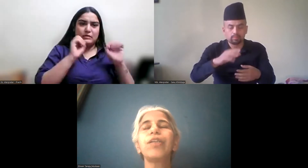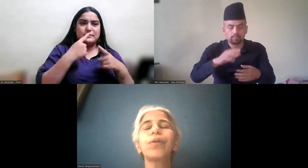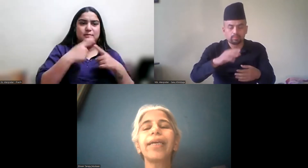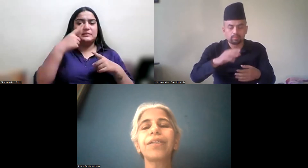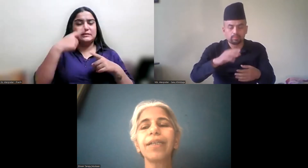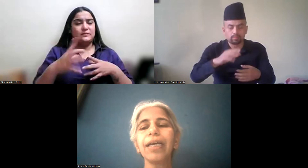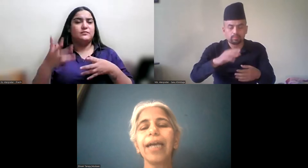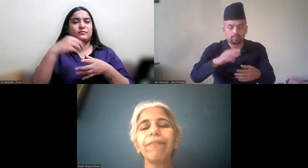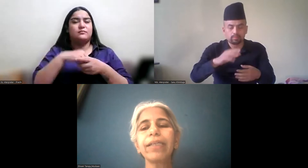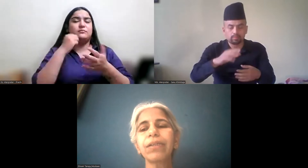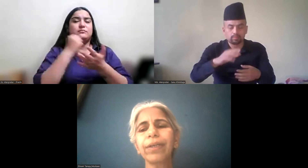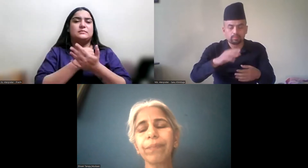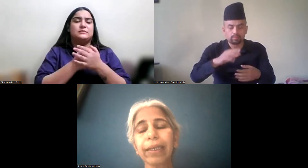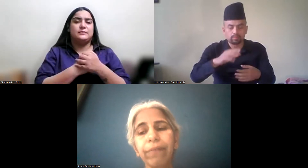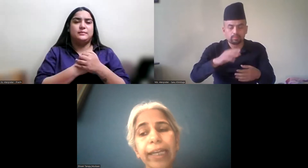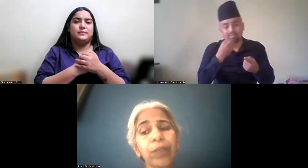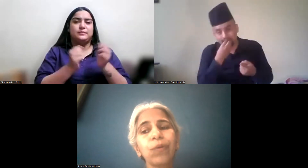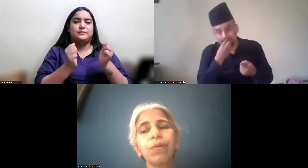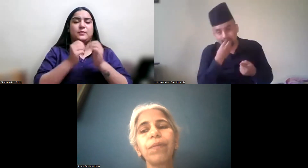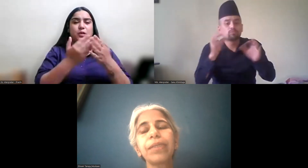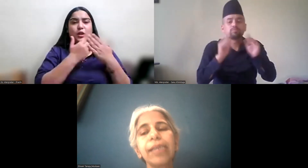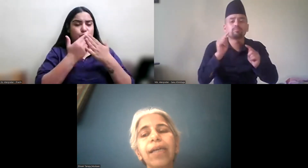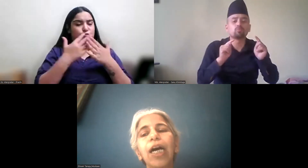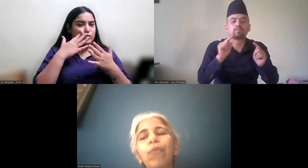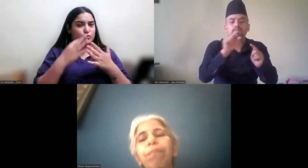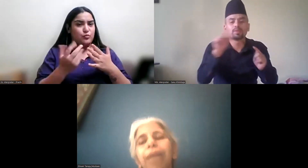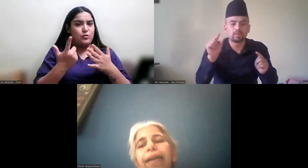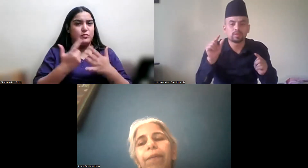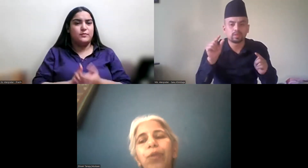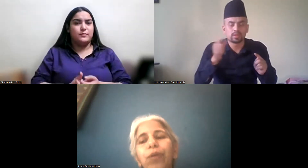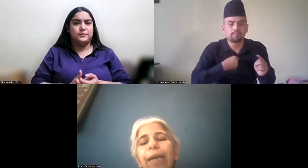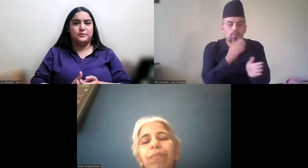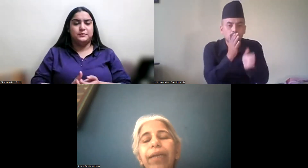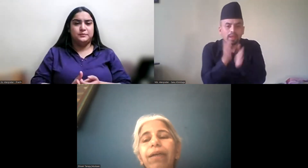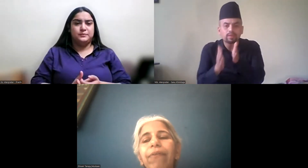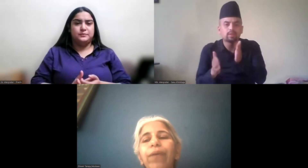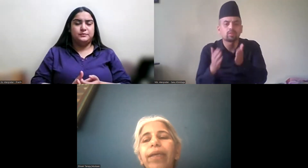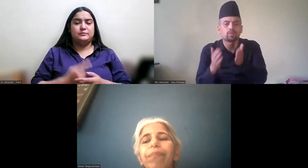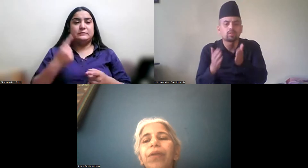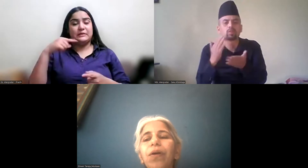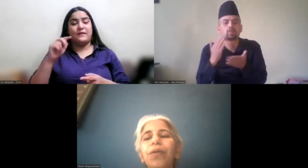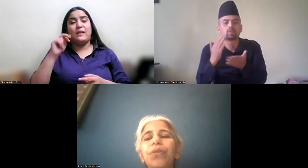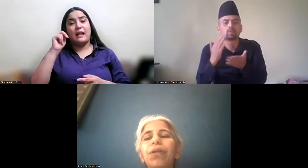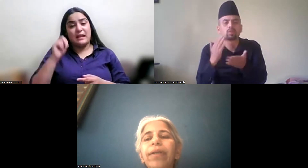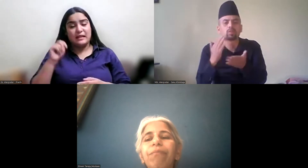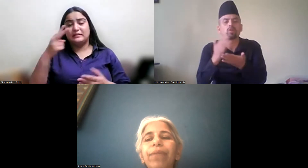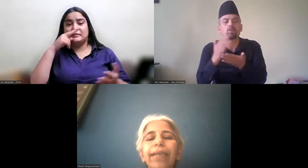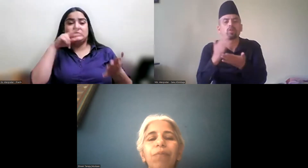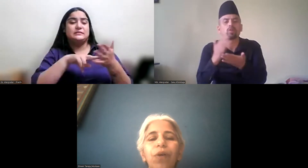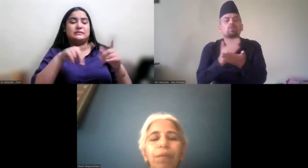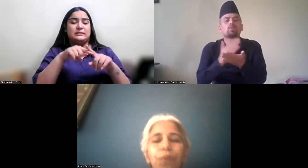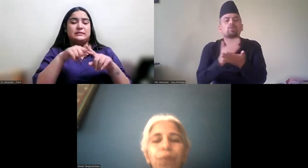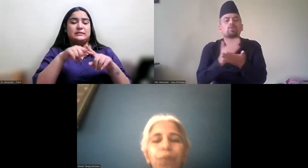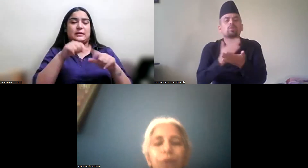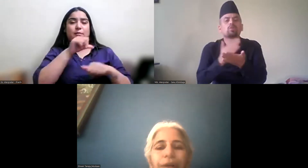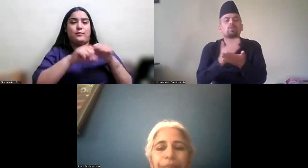the education? And we need to see how we plan our programs better when we talk to children and bring them on